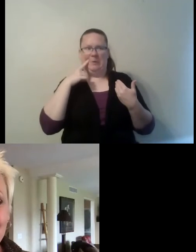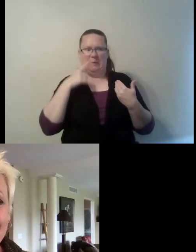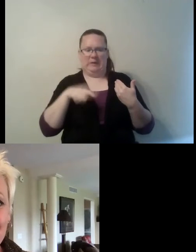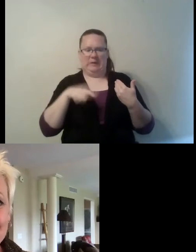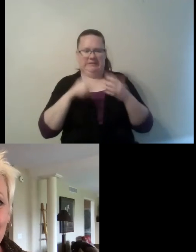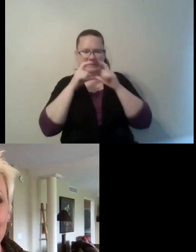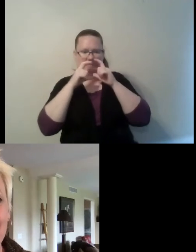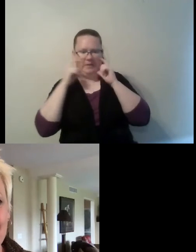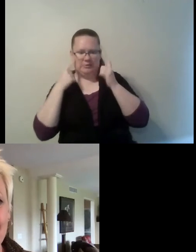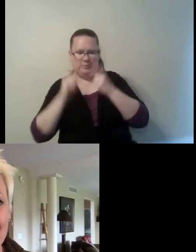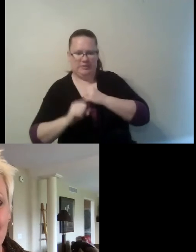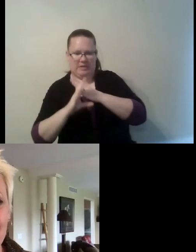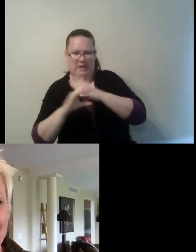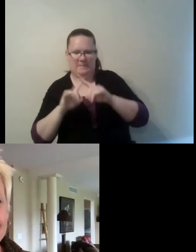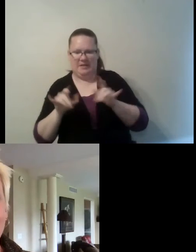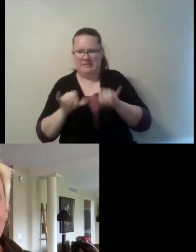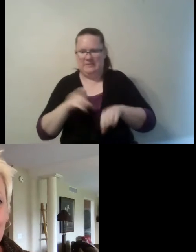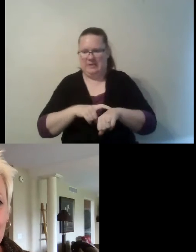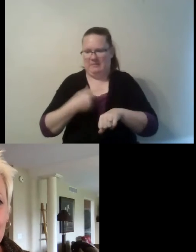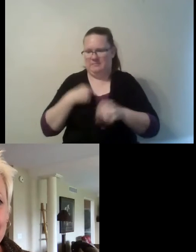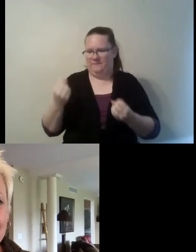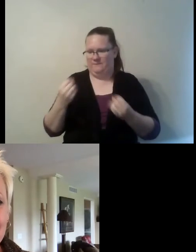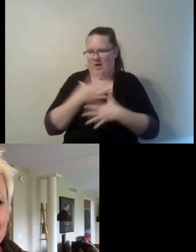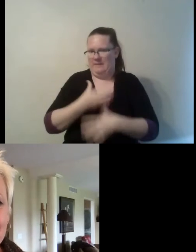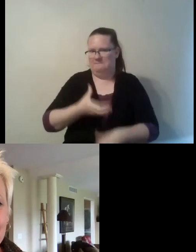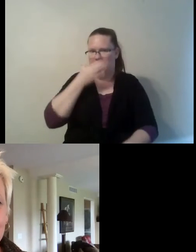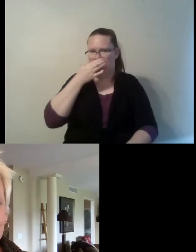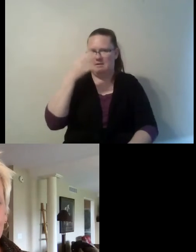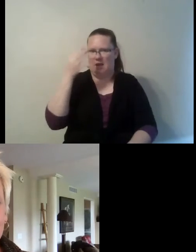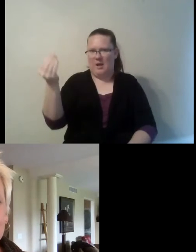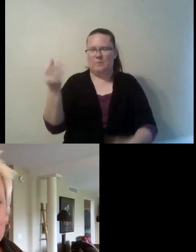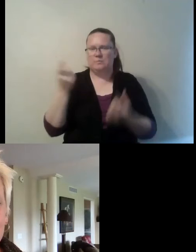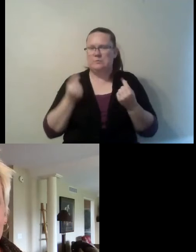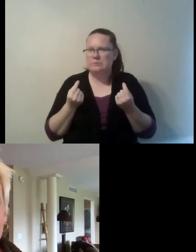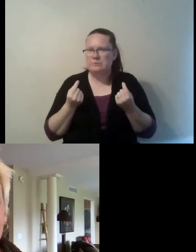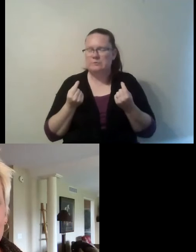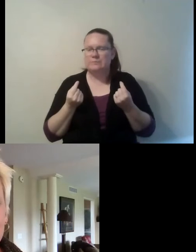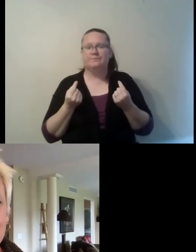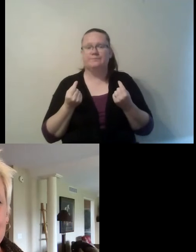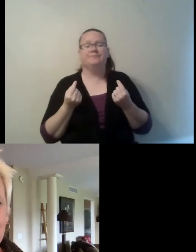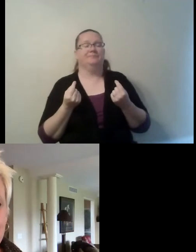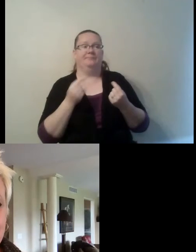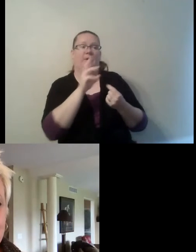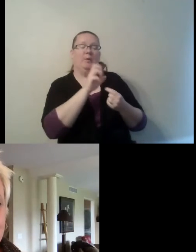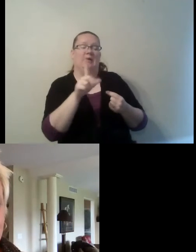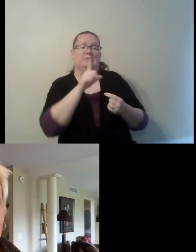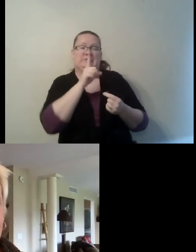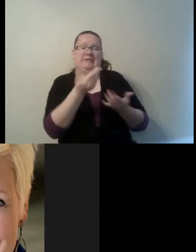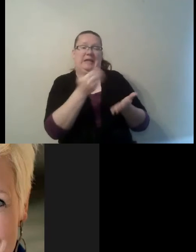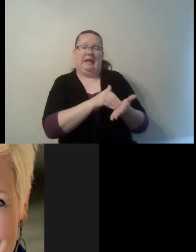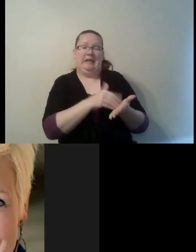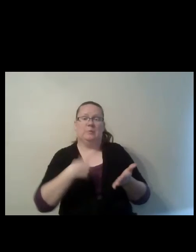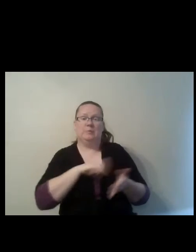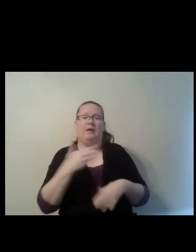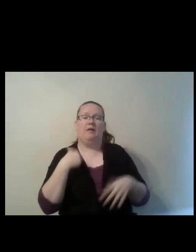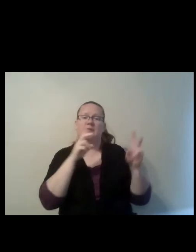to protect myself, but I'm kind of afraid to wear a mask out in public? Well, again, we have some issues in